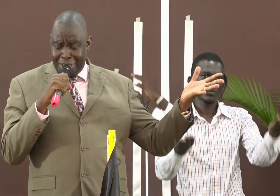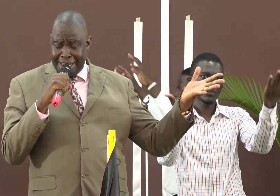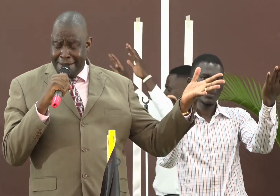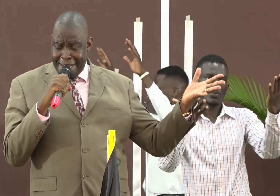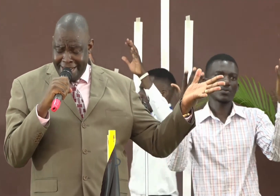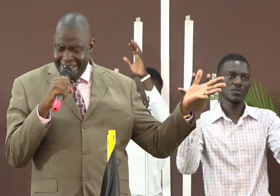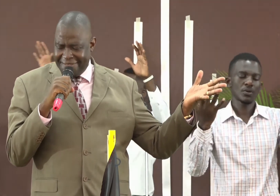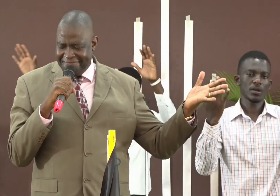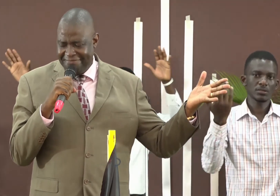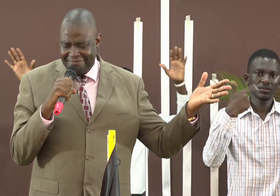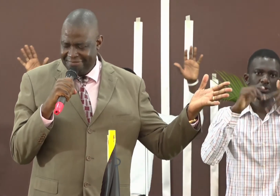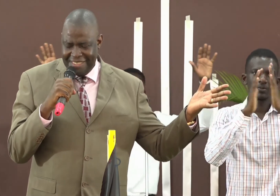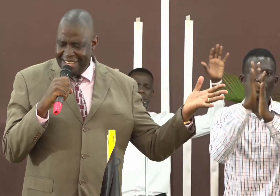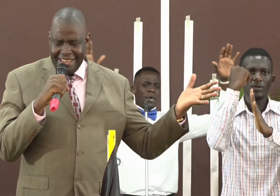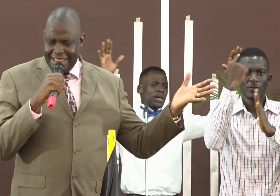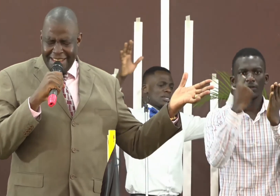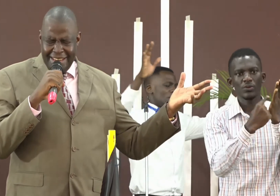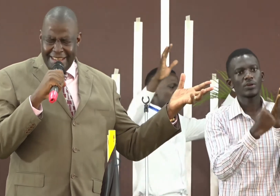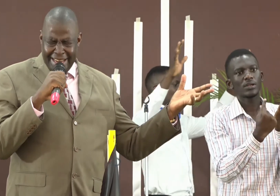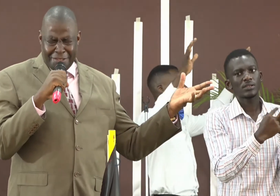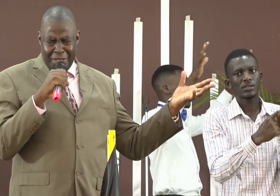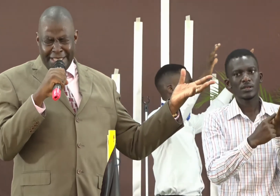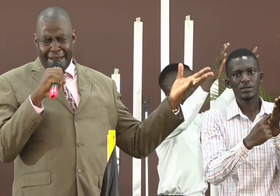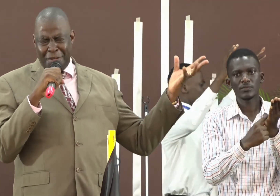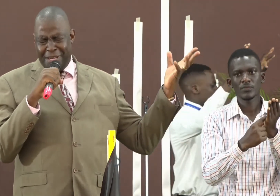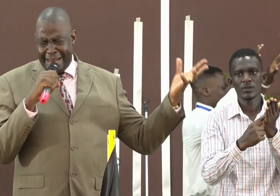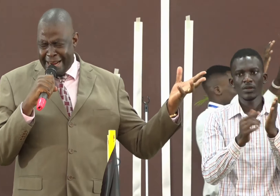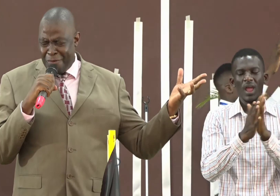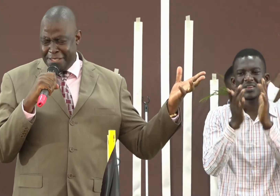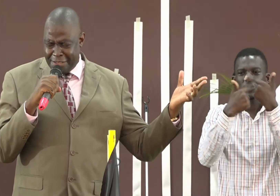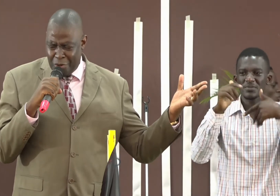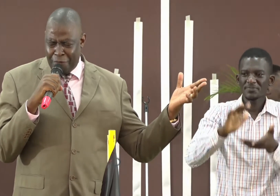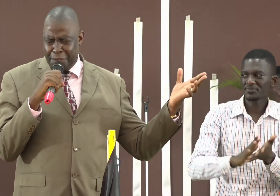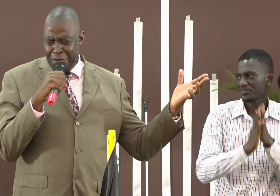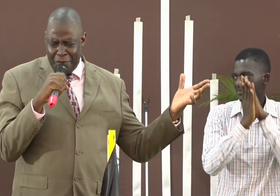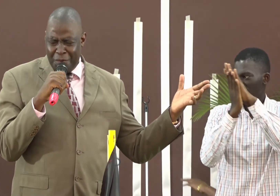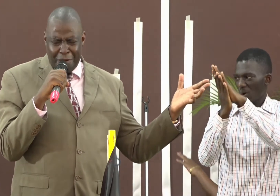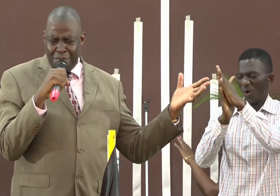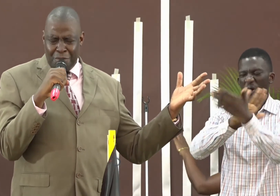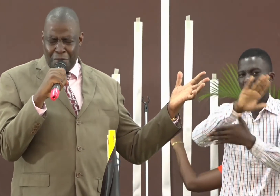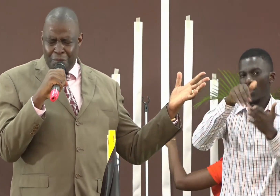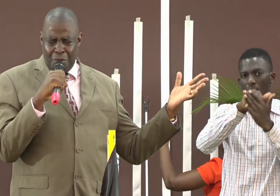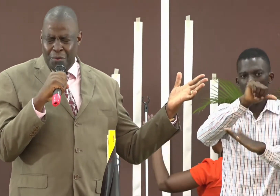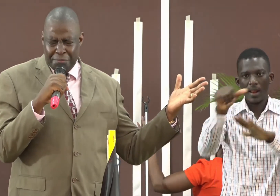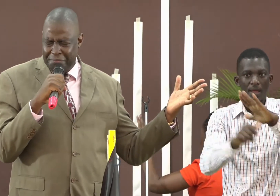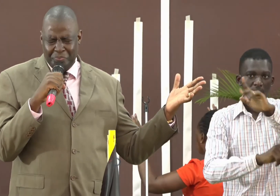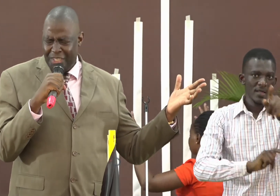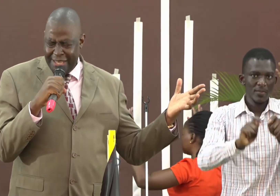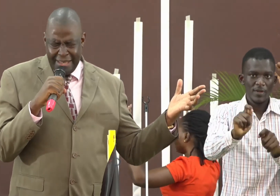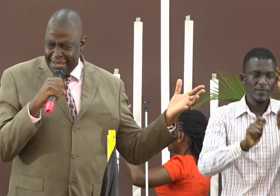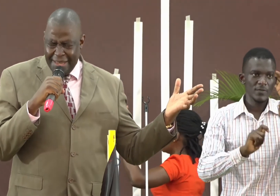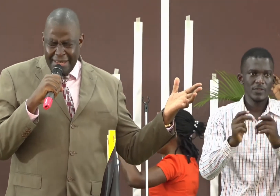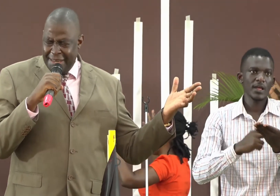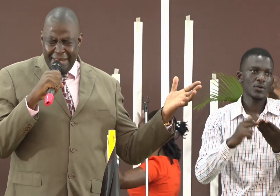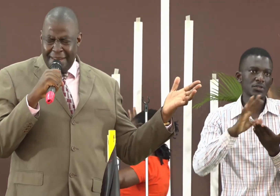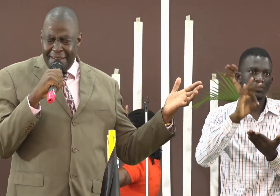jonga tutakabana. You can raise up our hands in prayer. Gatuleta byonna wansi w'obufuzi bw'omwoyo omutukuvu. As we